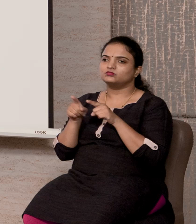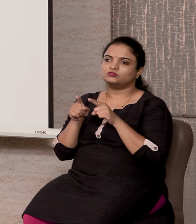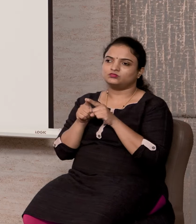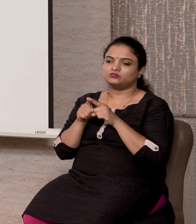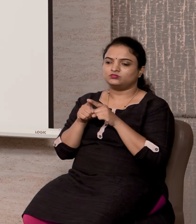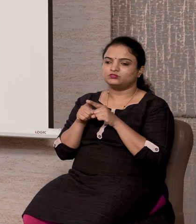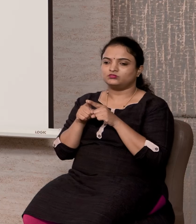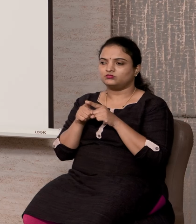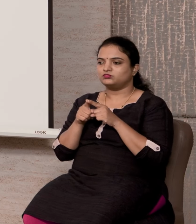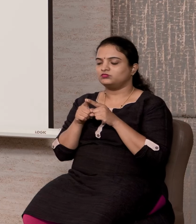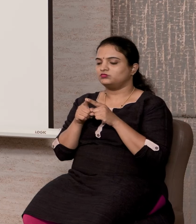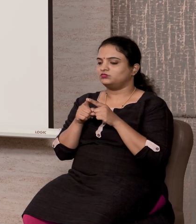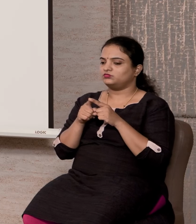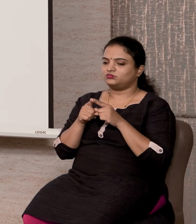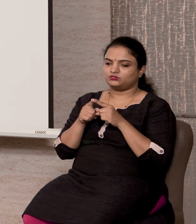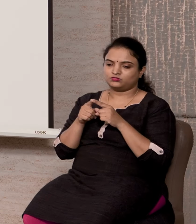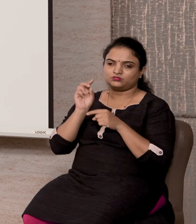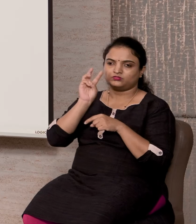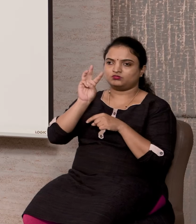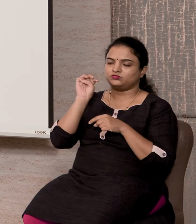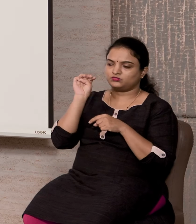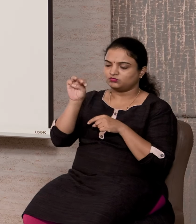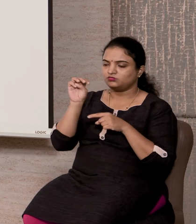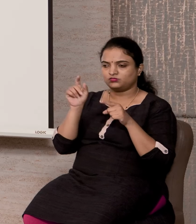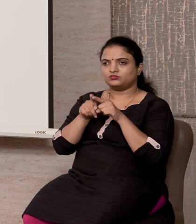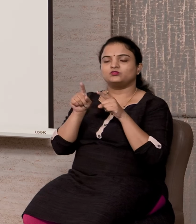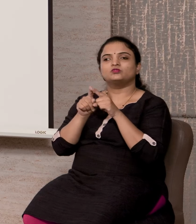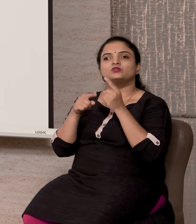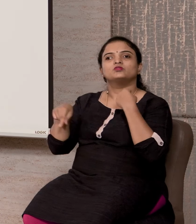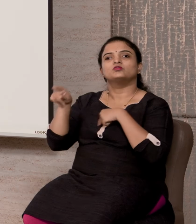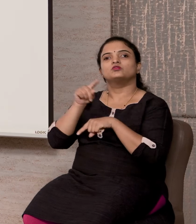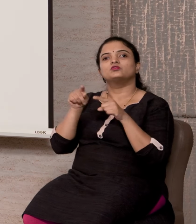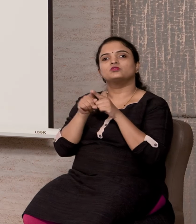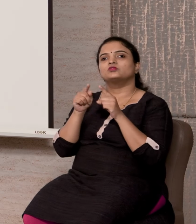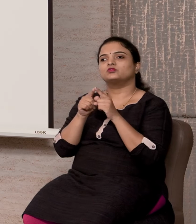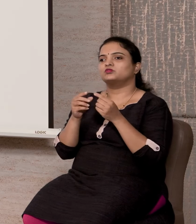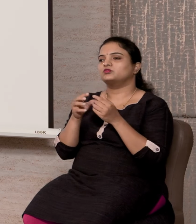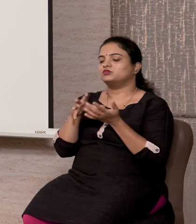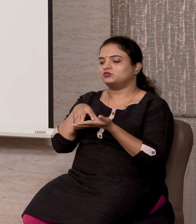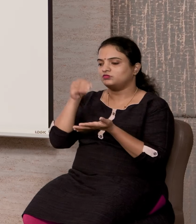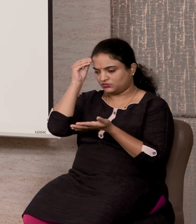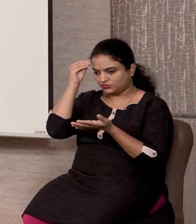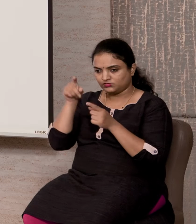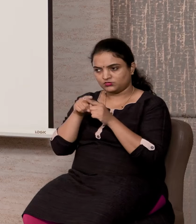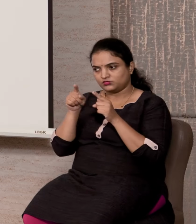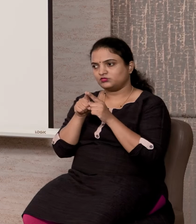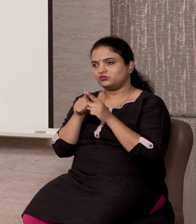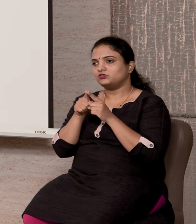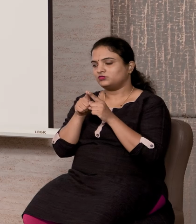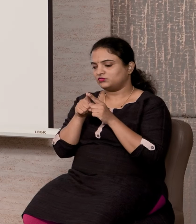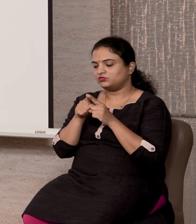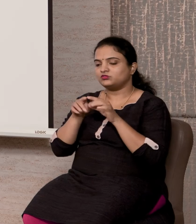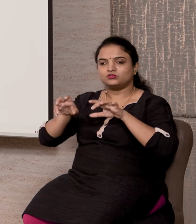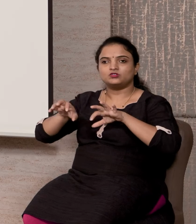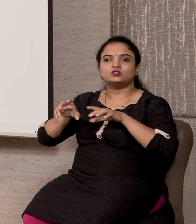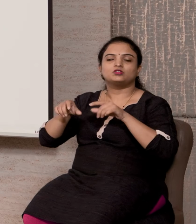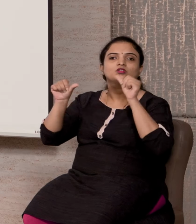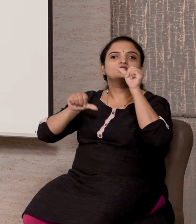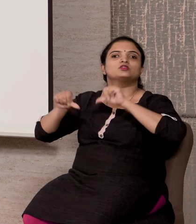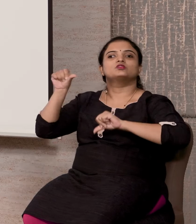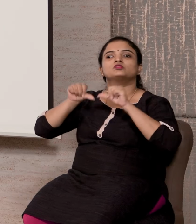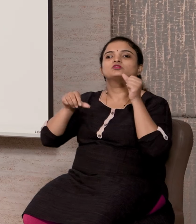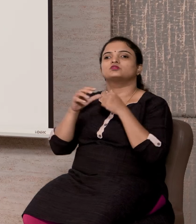where we sent out surveys to 3,000 plus faculties in India who are typically teaching in higher education, in particular about computer science,